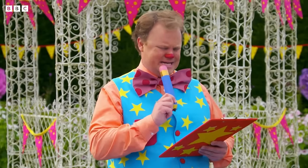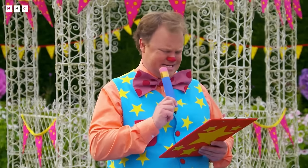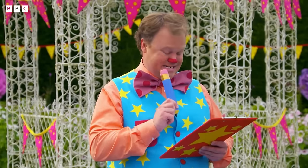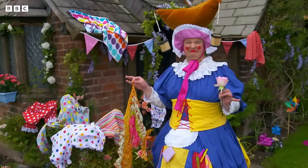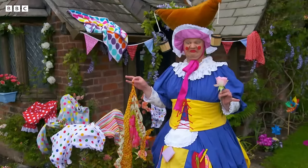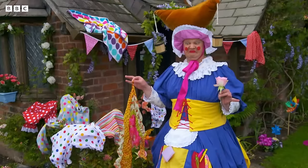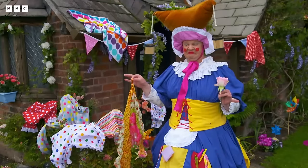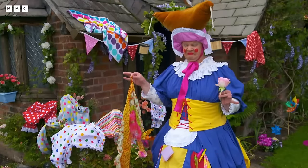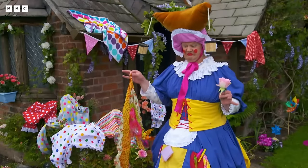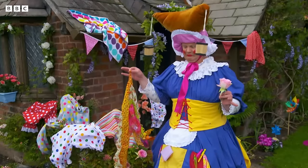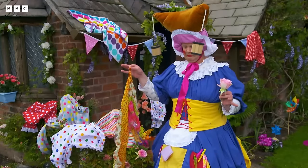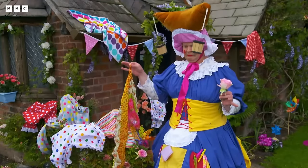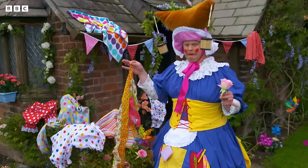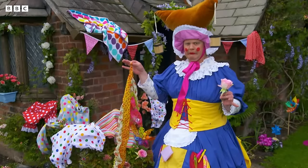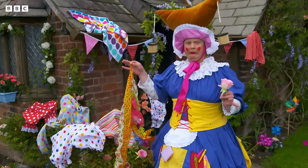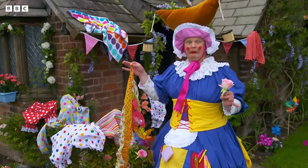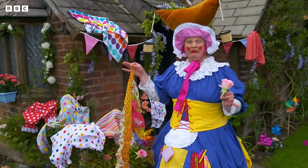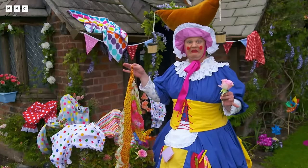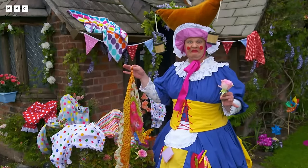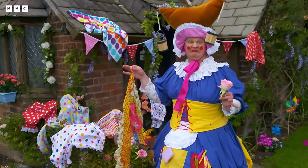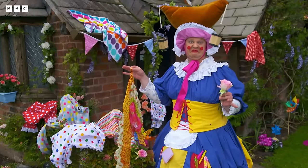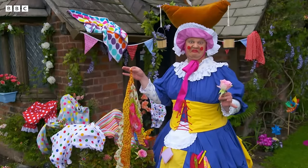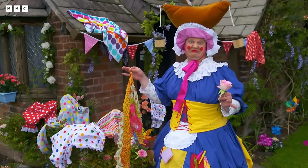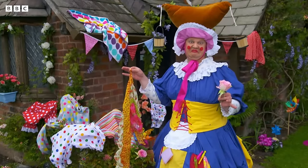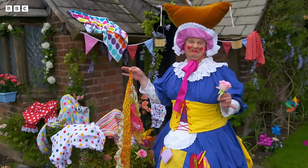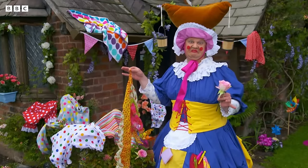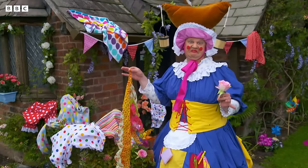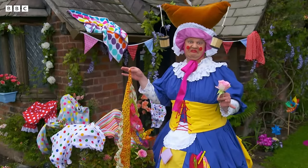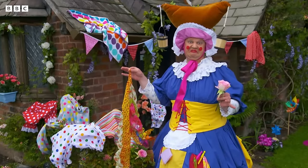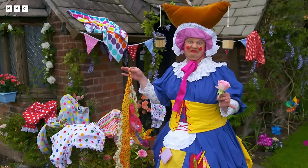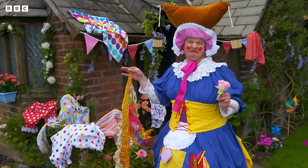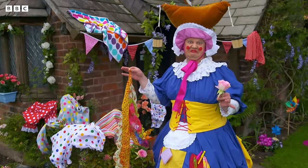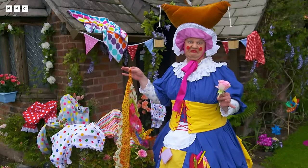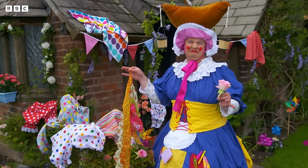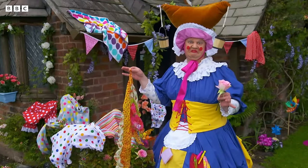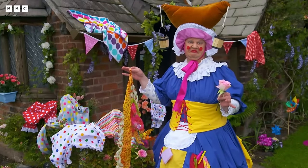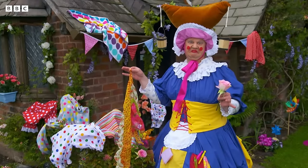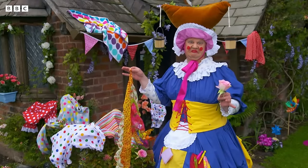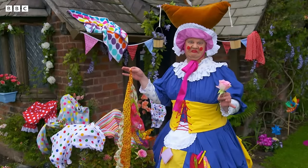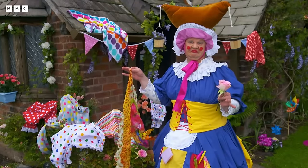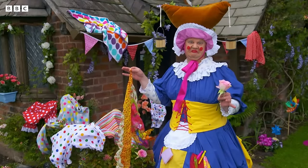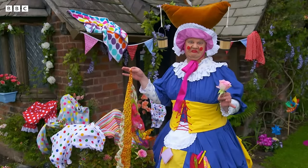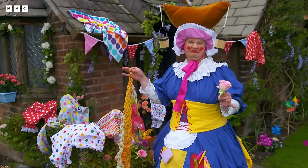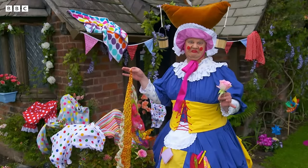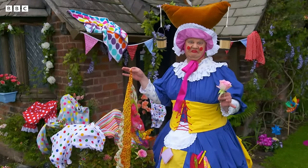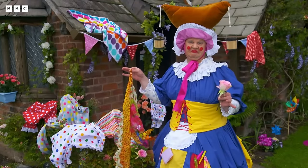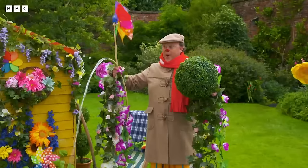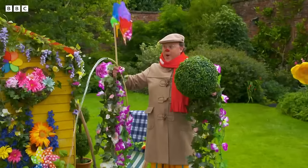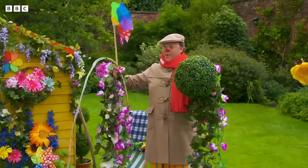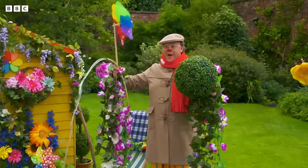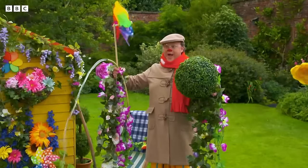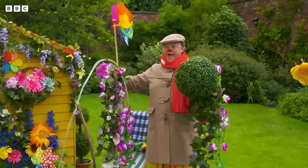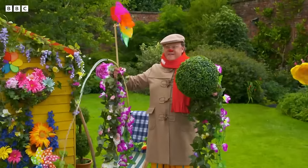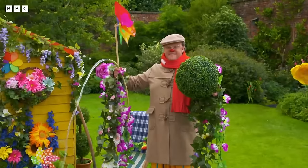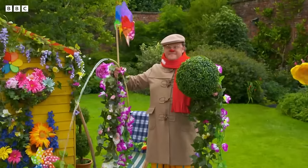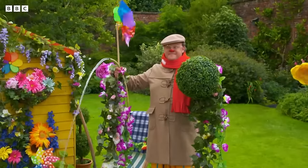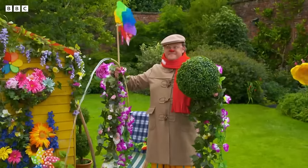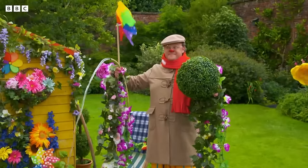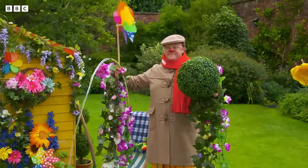Has Aunt Polly won with her beautiful rose garden decorated in laundry? Oh! Or Grandad's